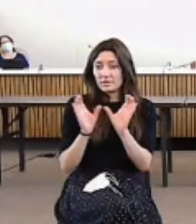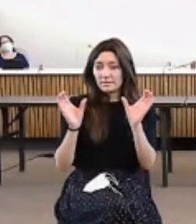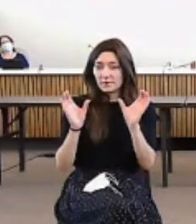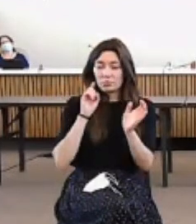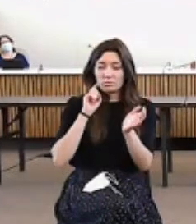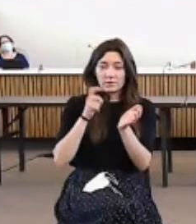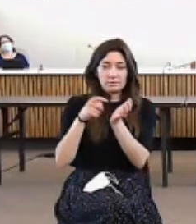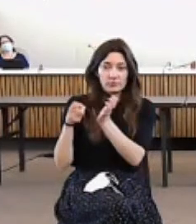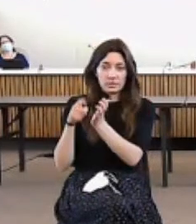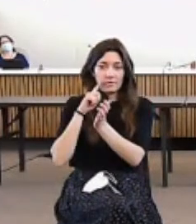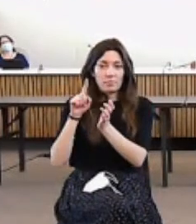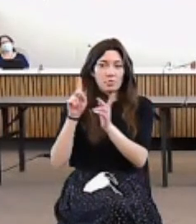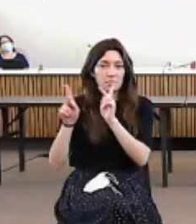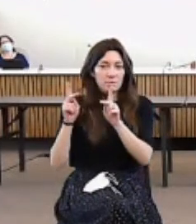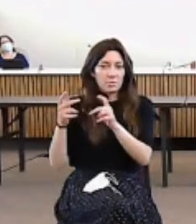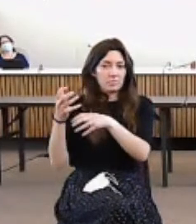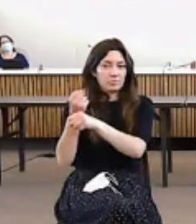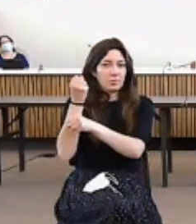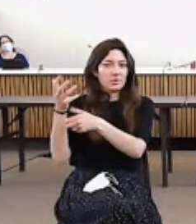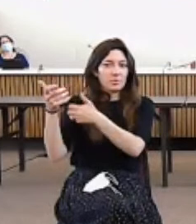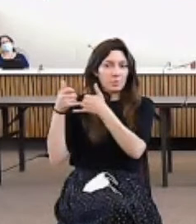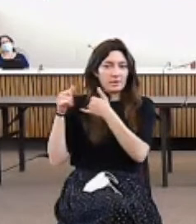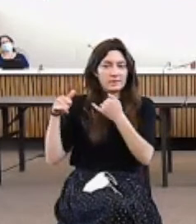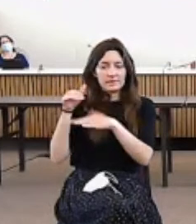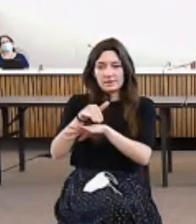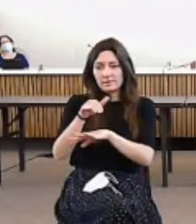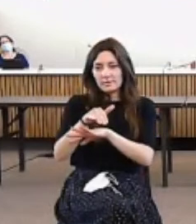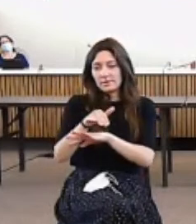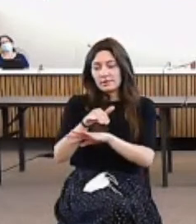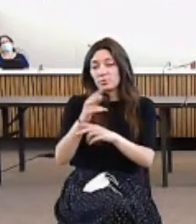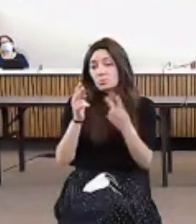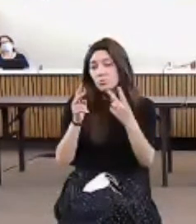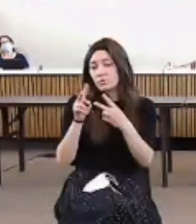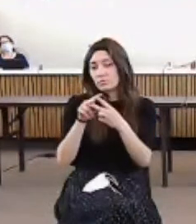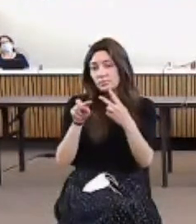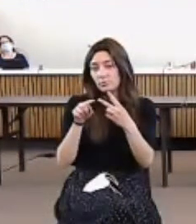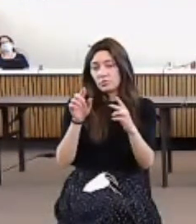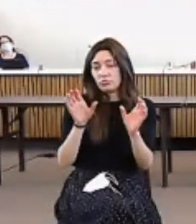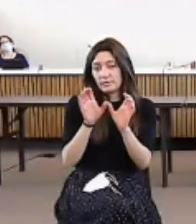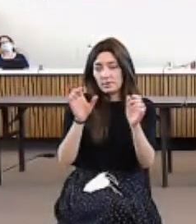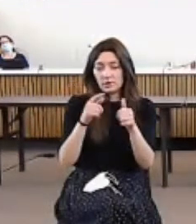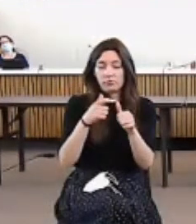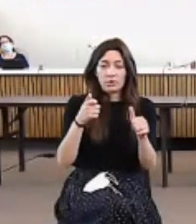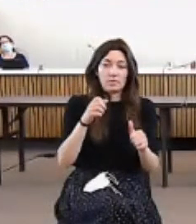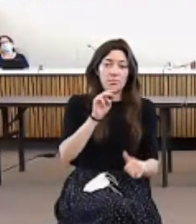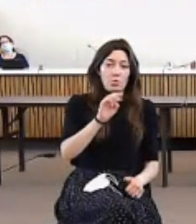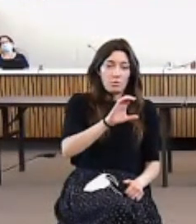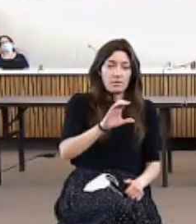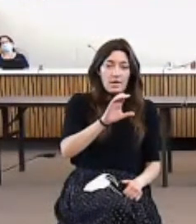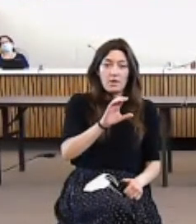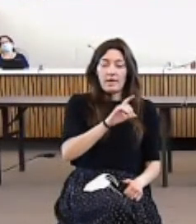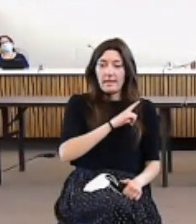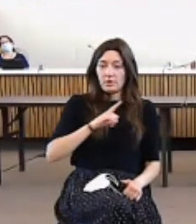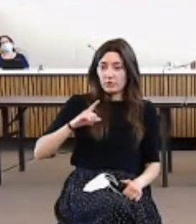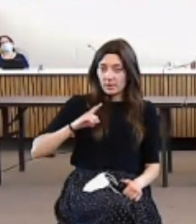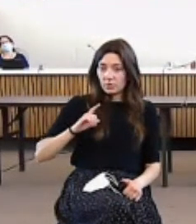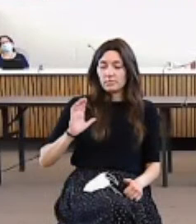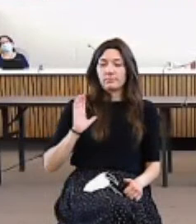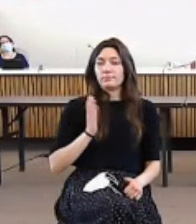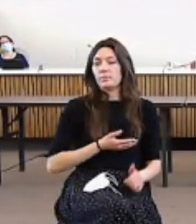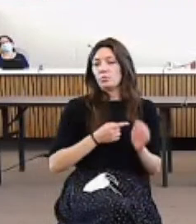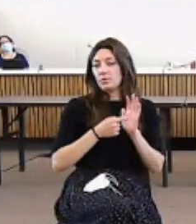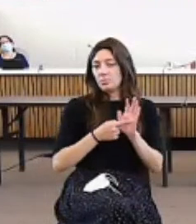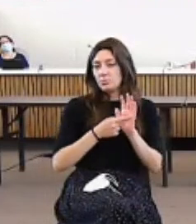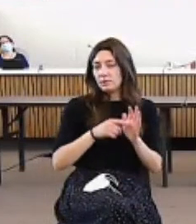winners this evening. I have certificates from the Monroe County Legislature. Our representatives are Steve